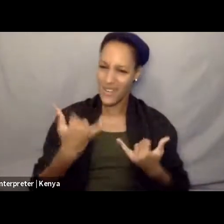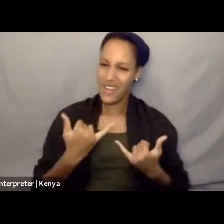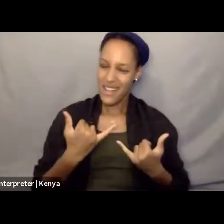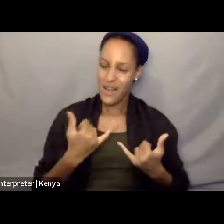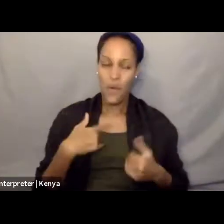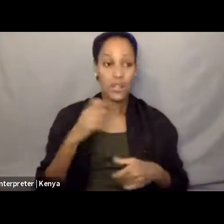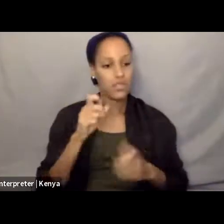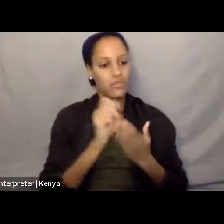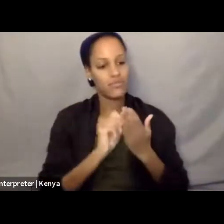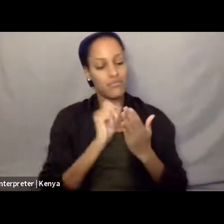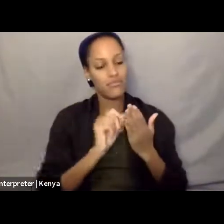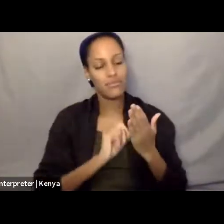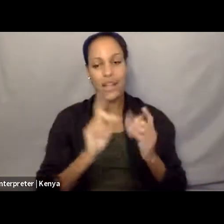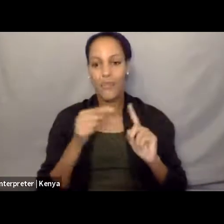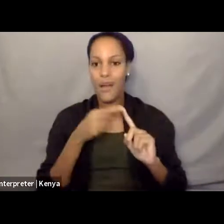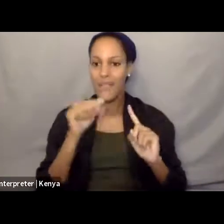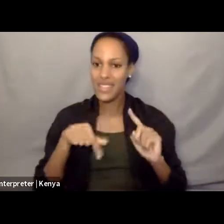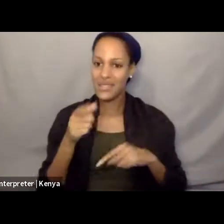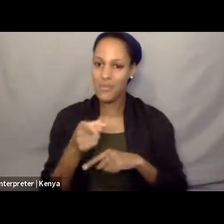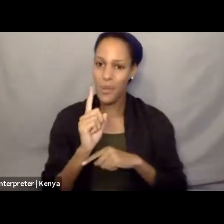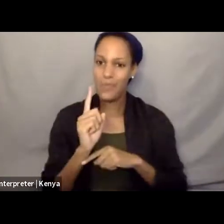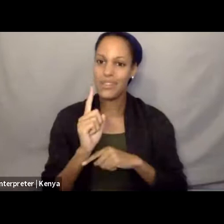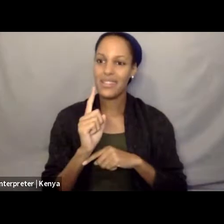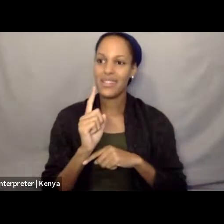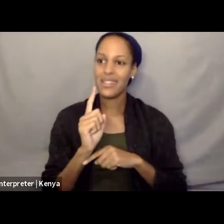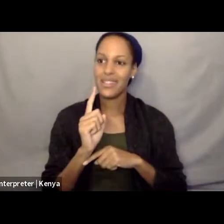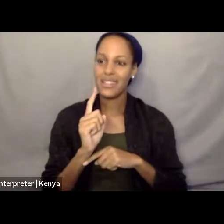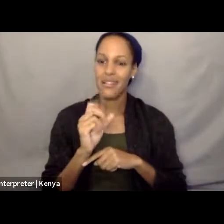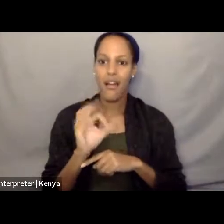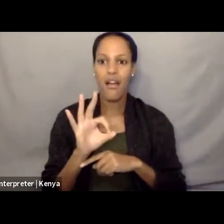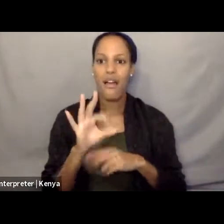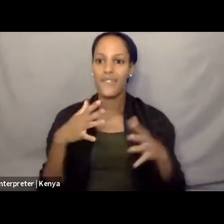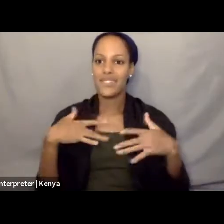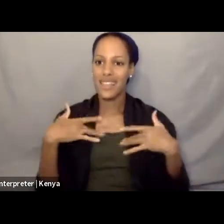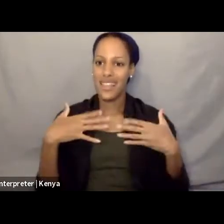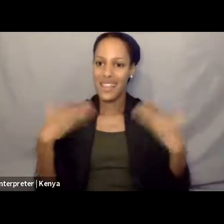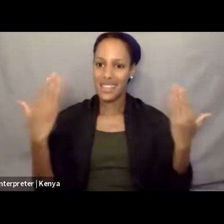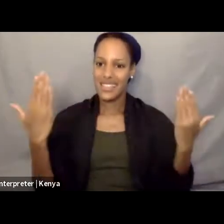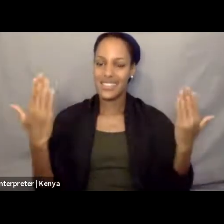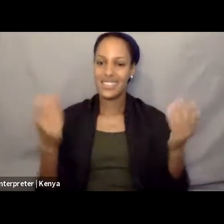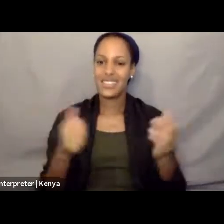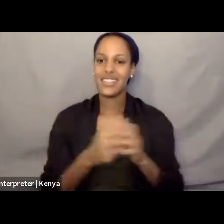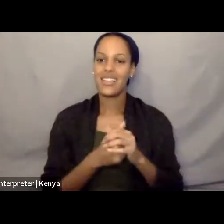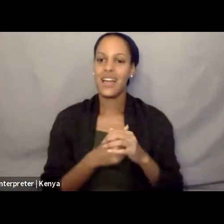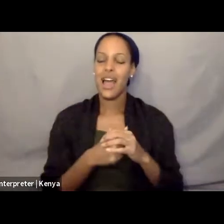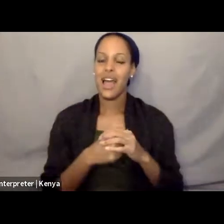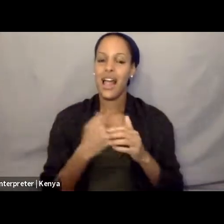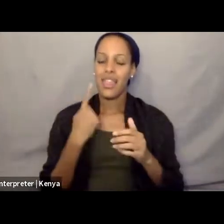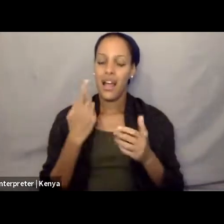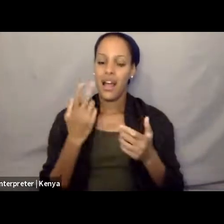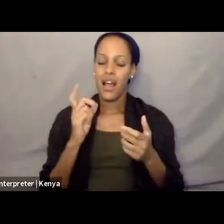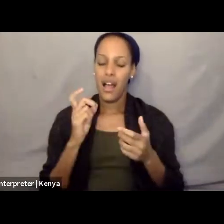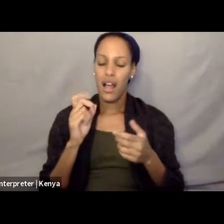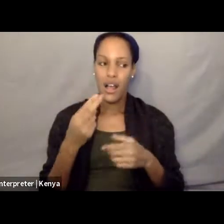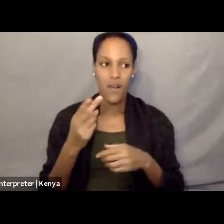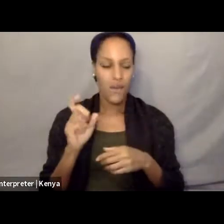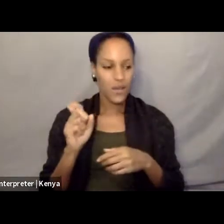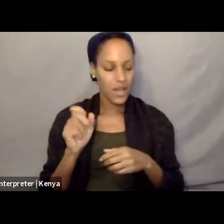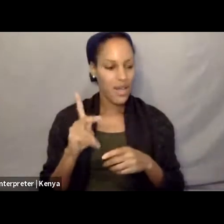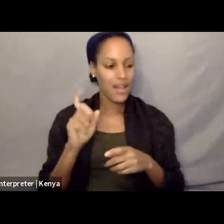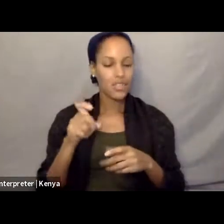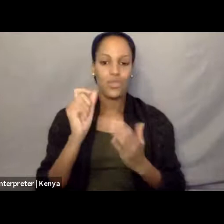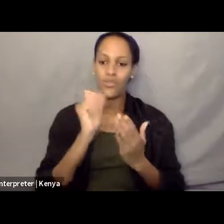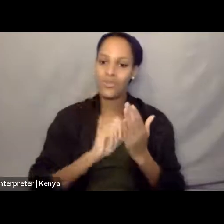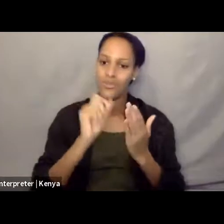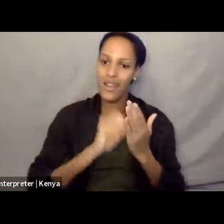essay about this experience of delight. And then I thought, oh, I should write an essay every day for it.